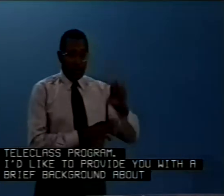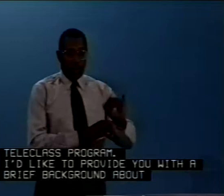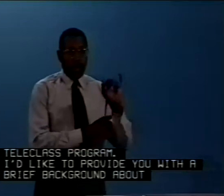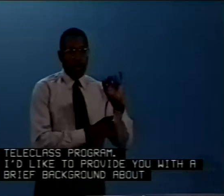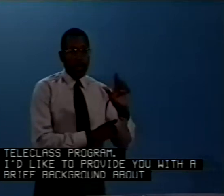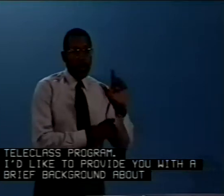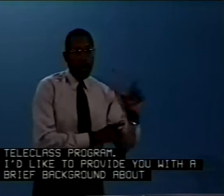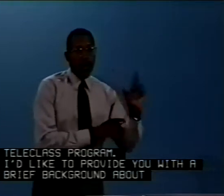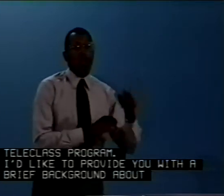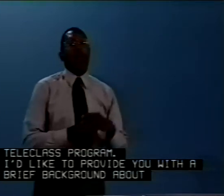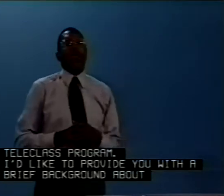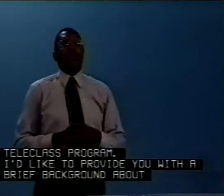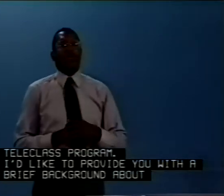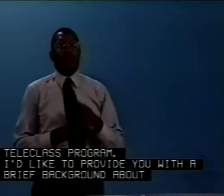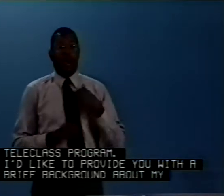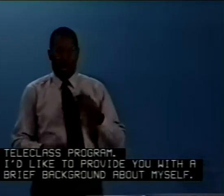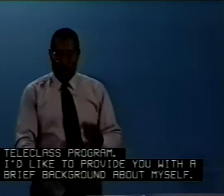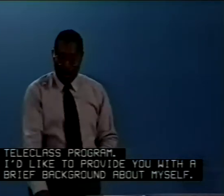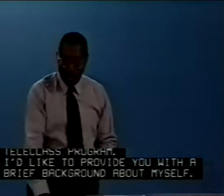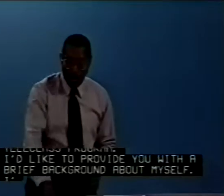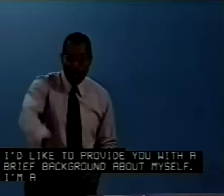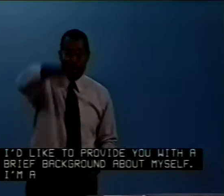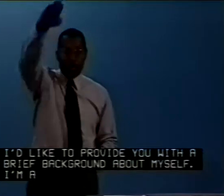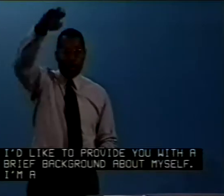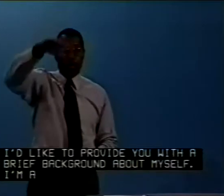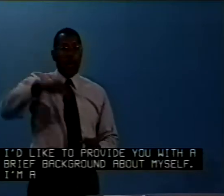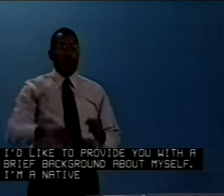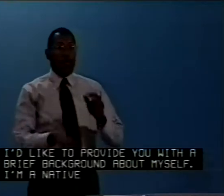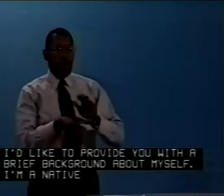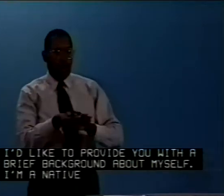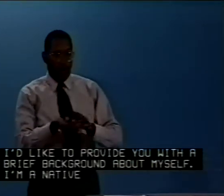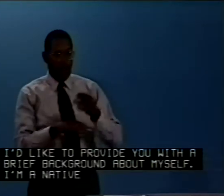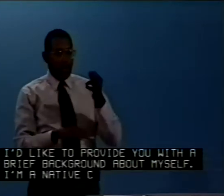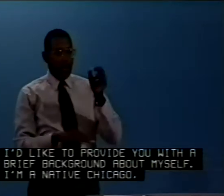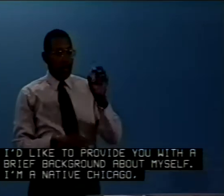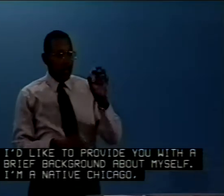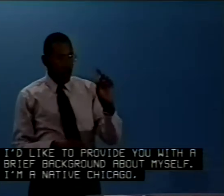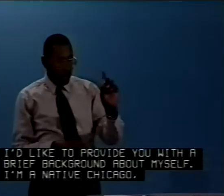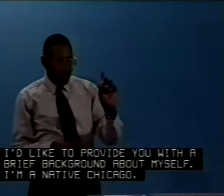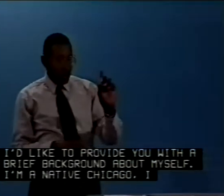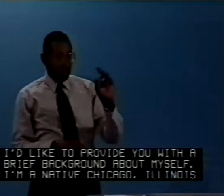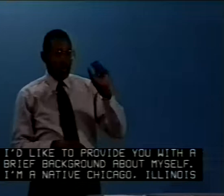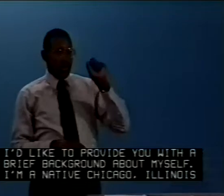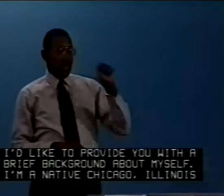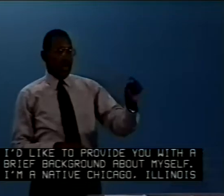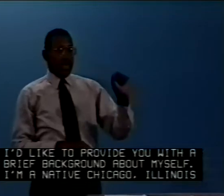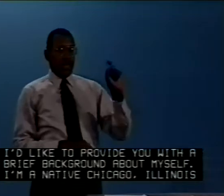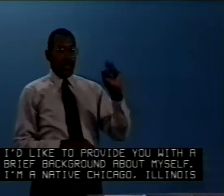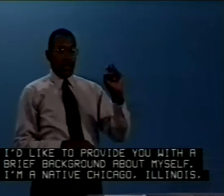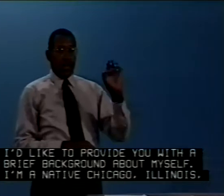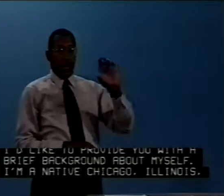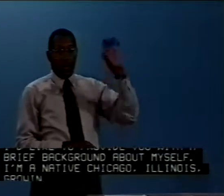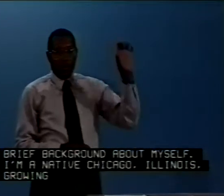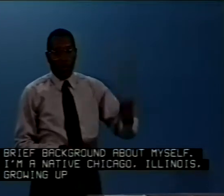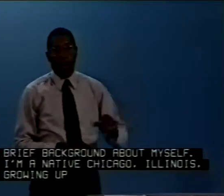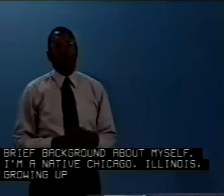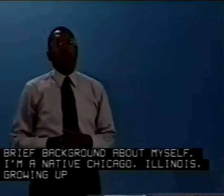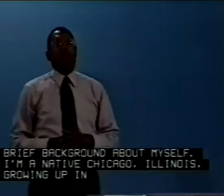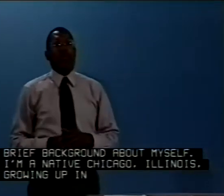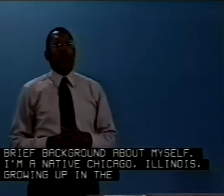I'm a native Chicago, Illinois, growing up in the hood, south side of Chicago.